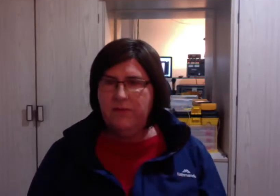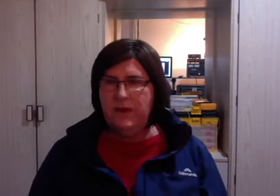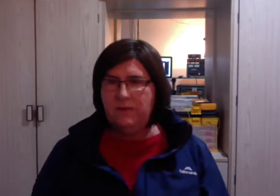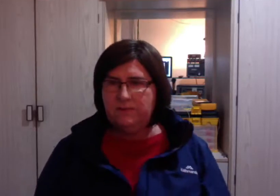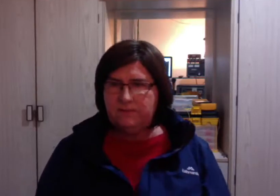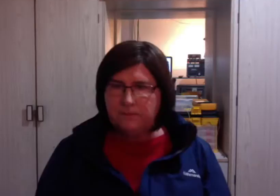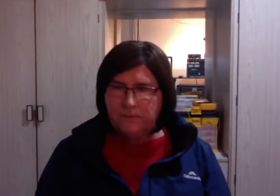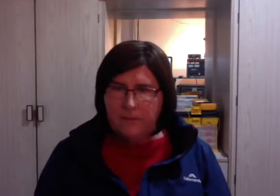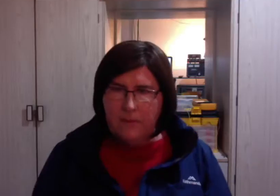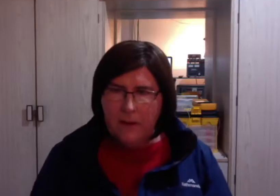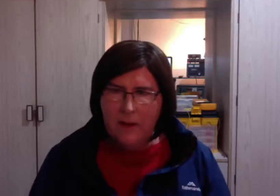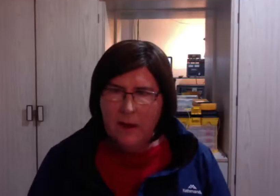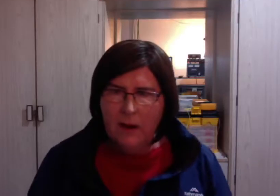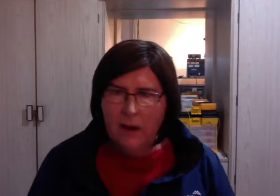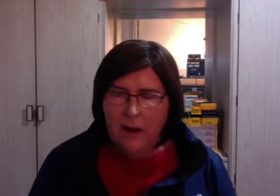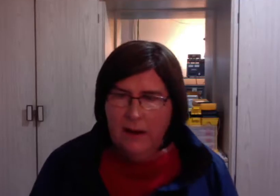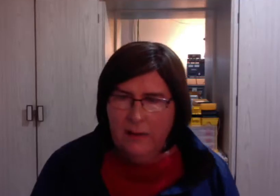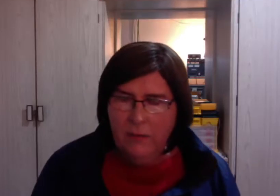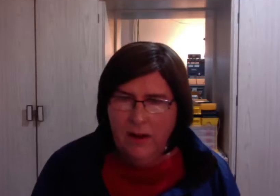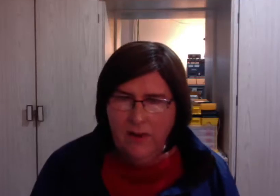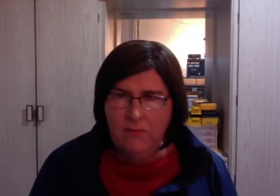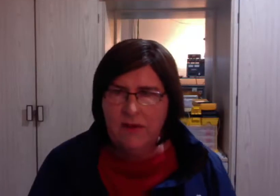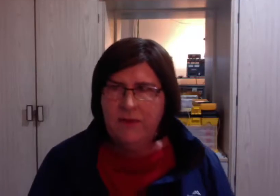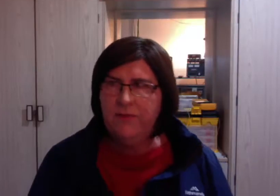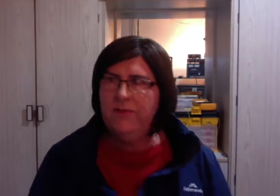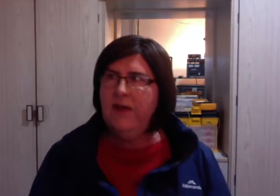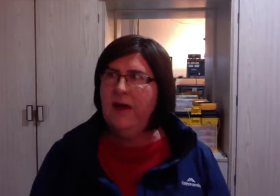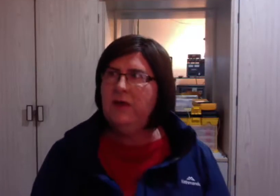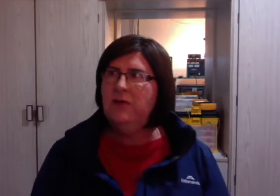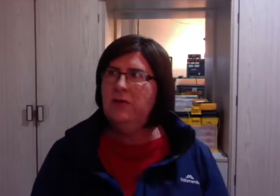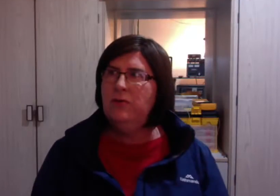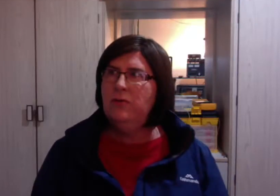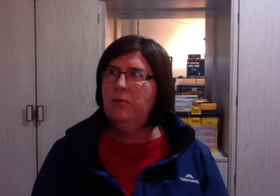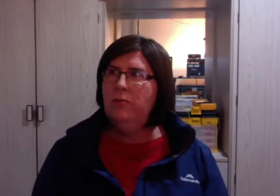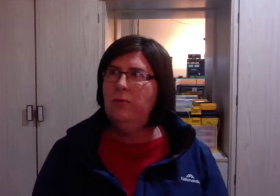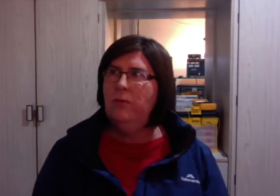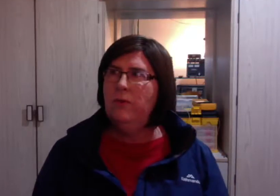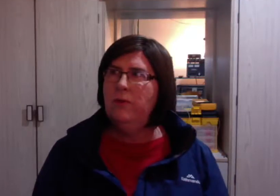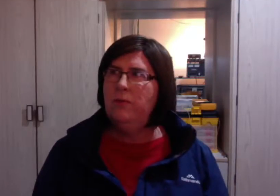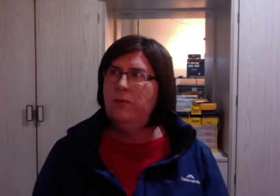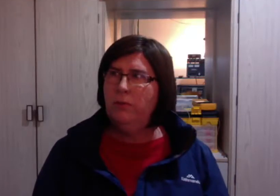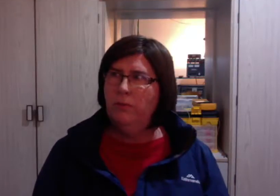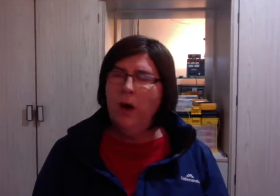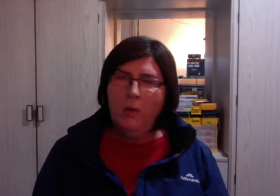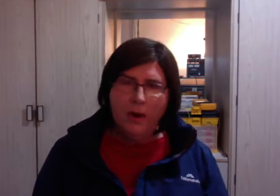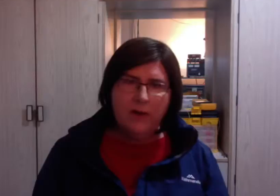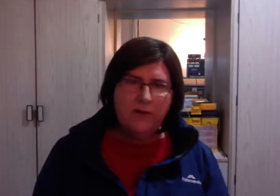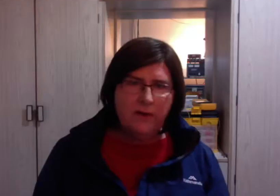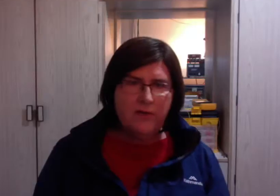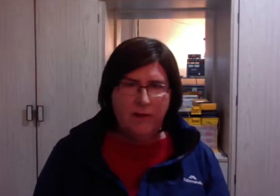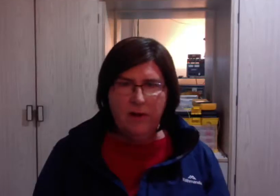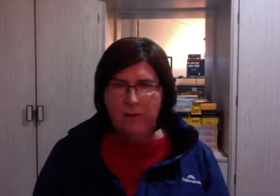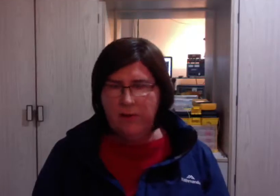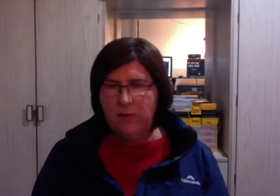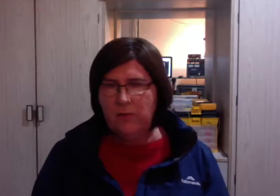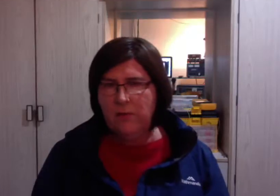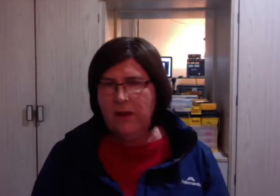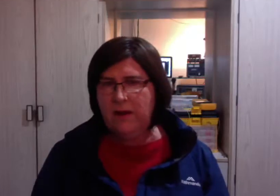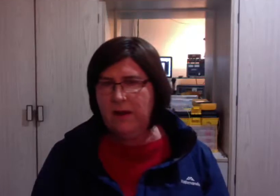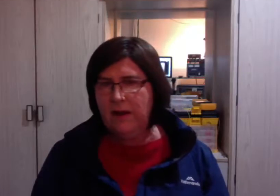thing. And one of the reasons that you might want to consider traveling with a group like